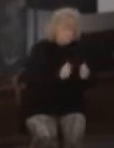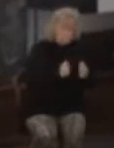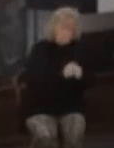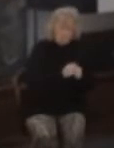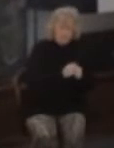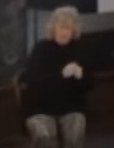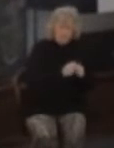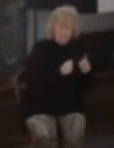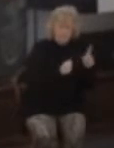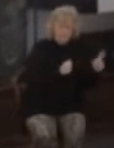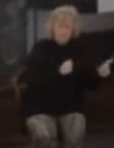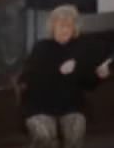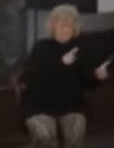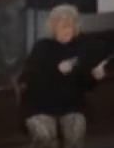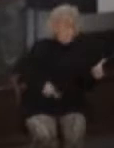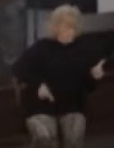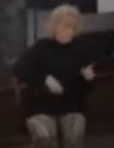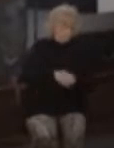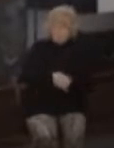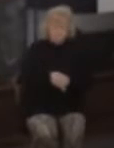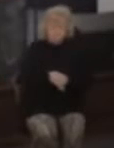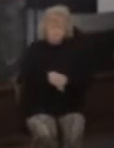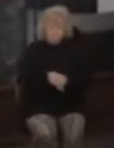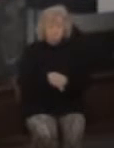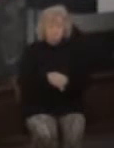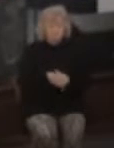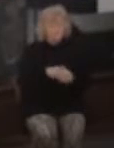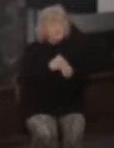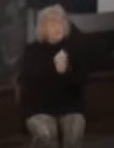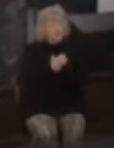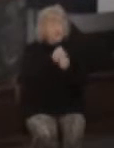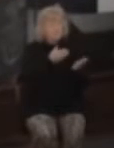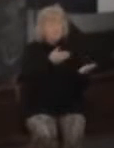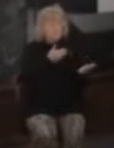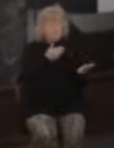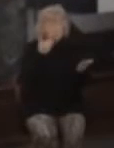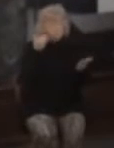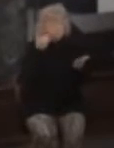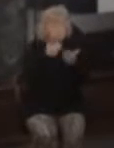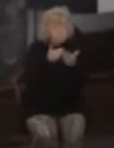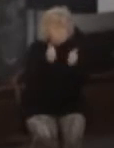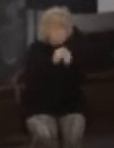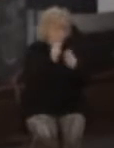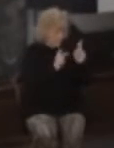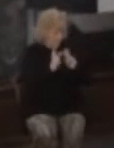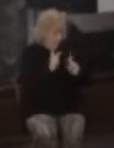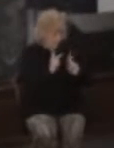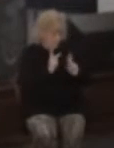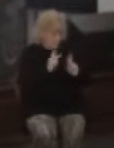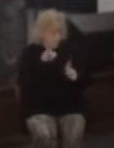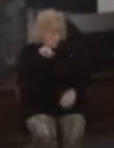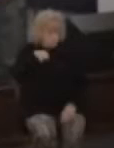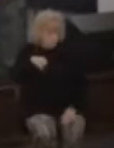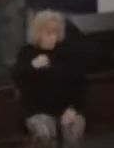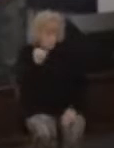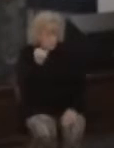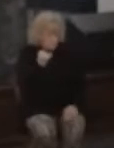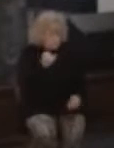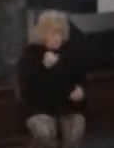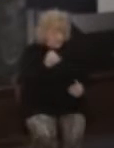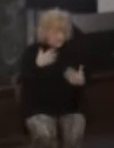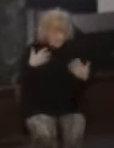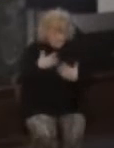truth. Here it is. Love brings you closer to people, while jealousy and